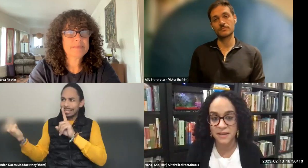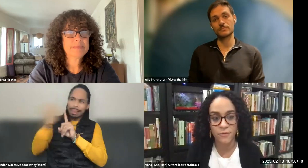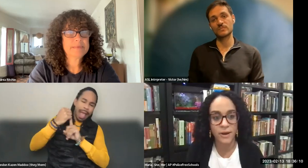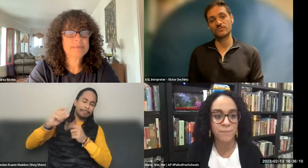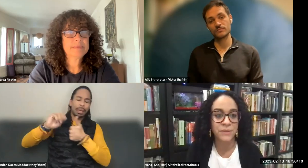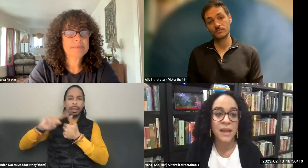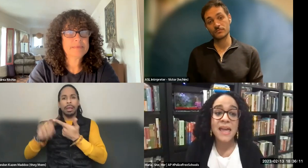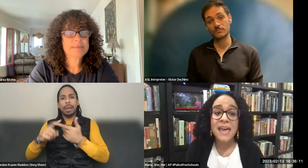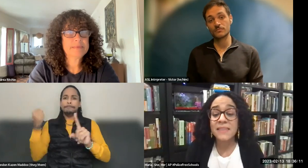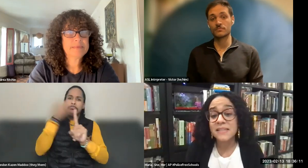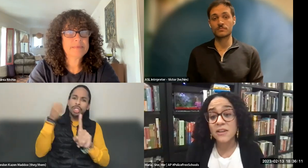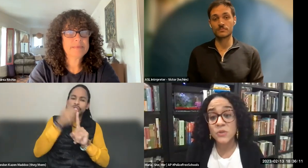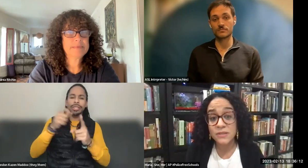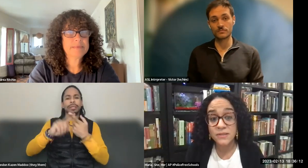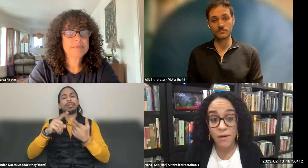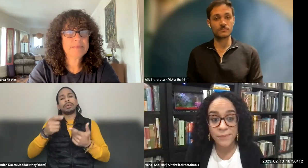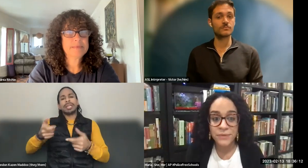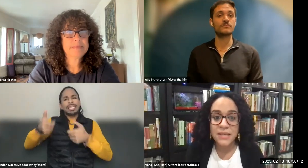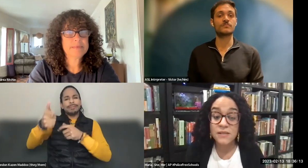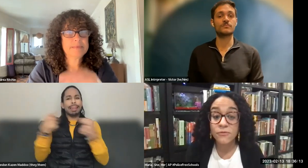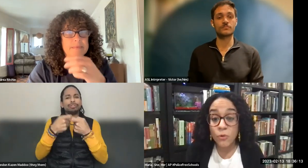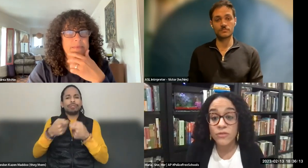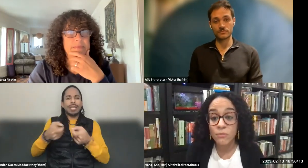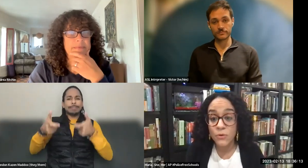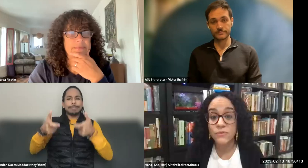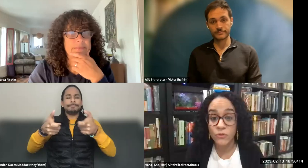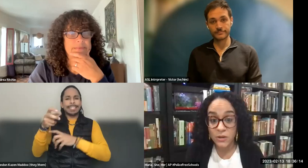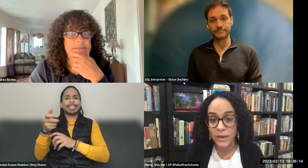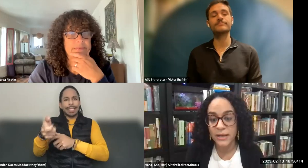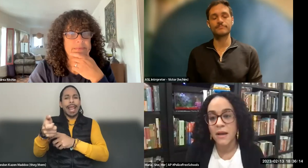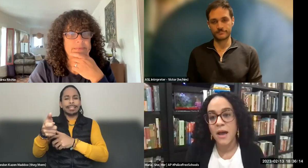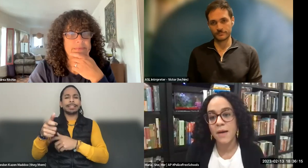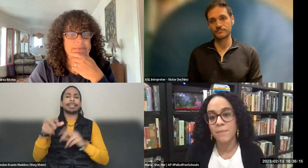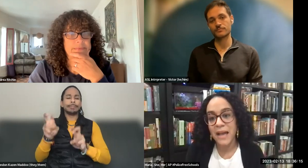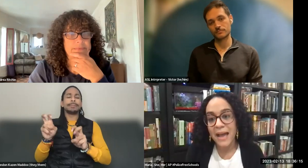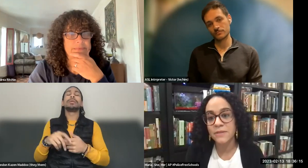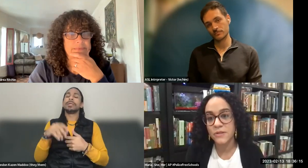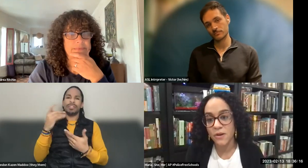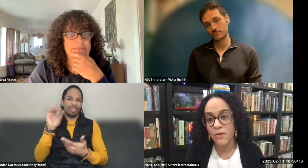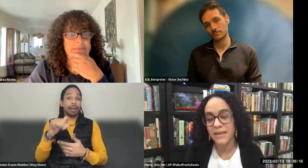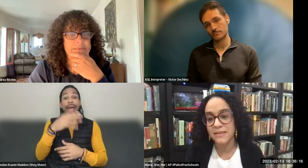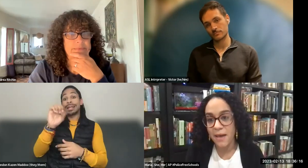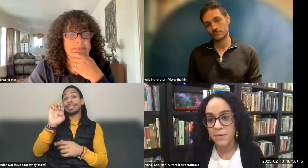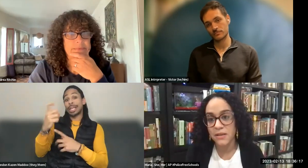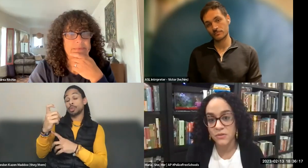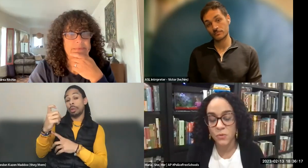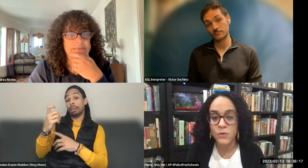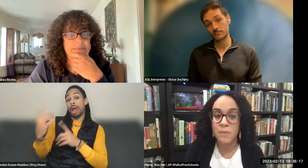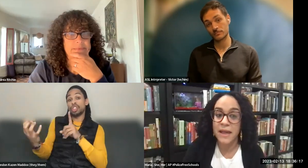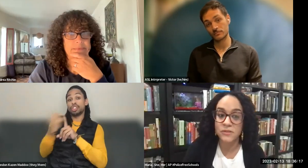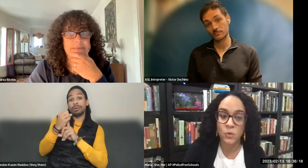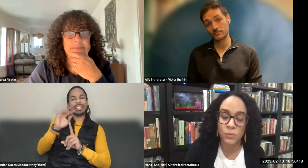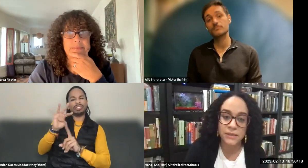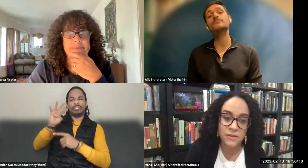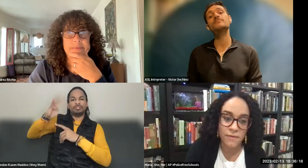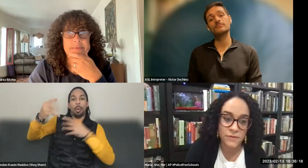tasing, etc. And that sexual assault is the fourth most frequent kind of assault that is happening in schools